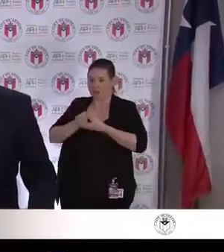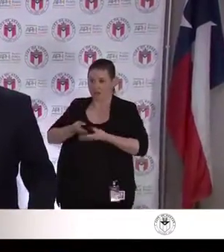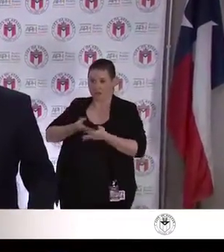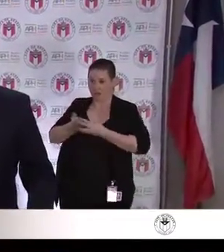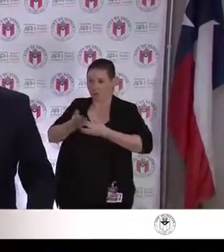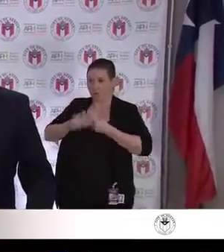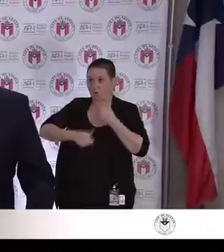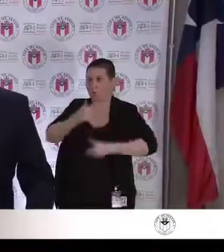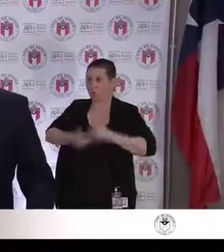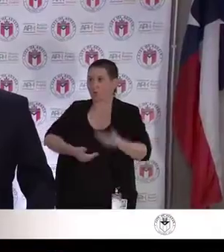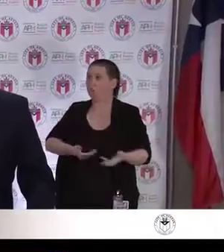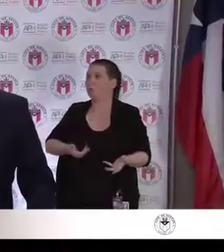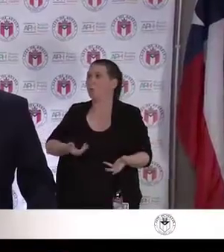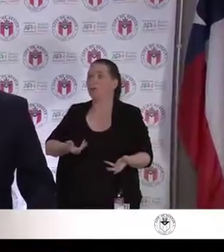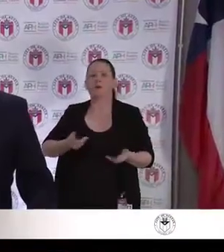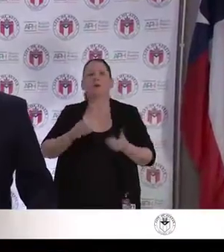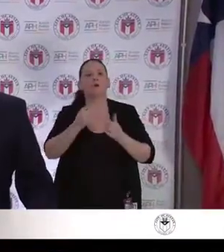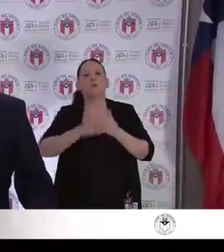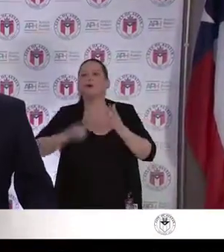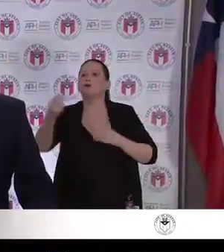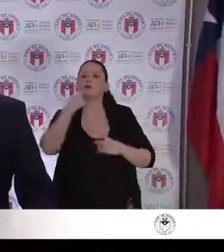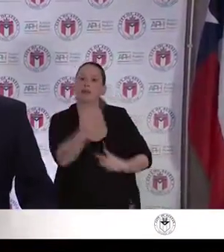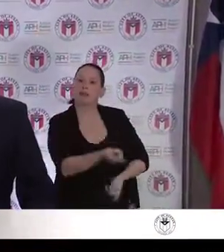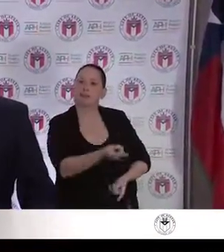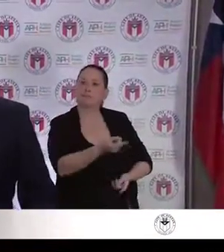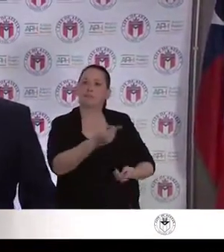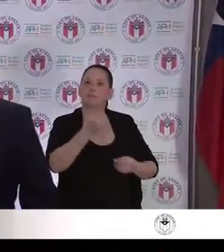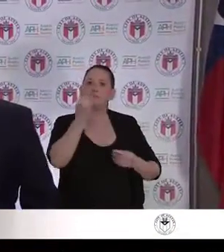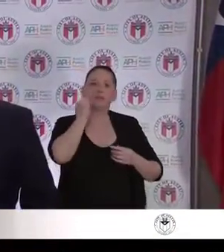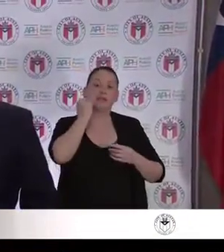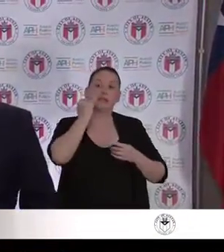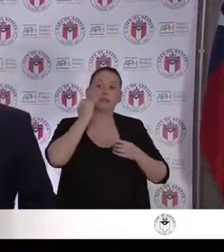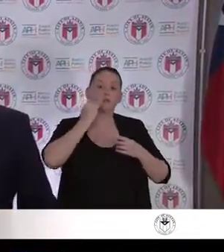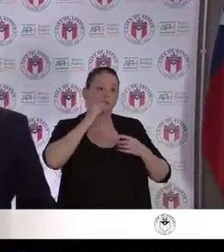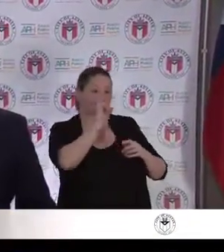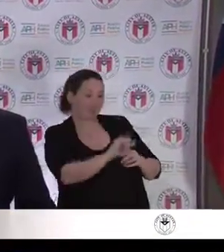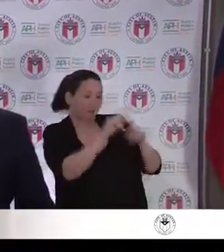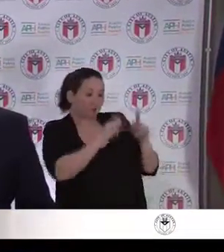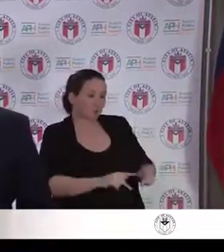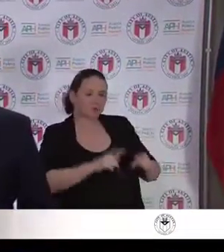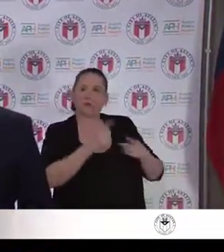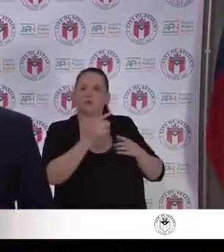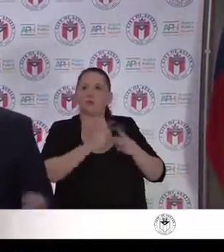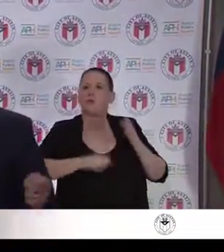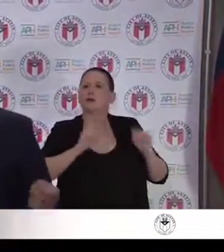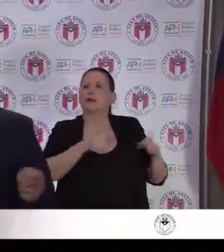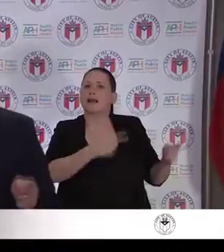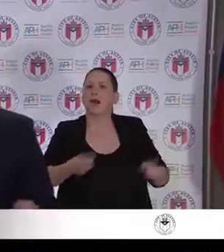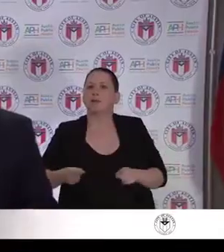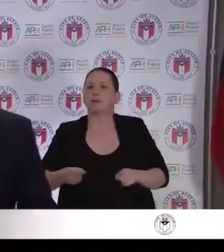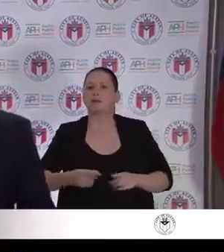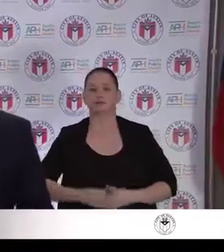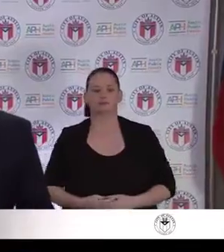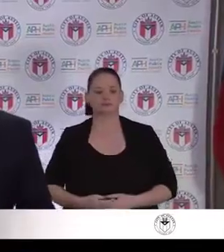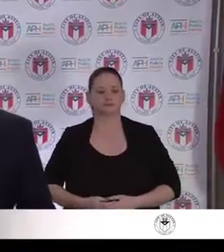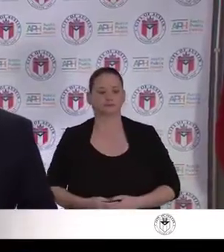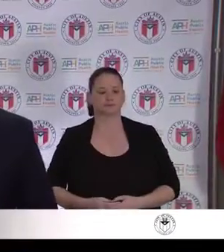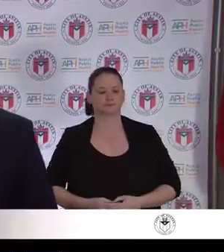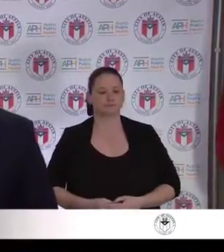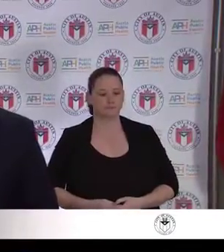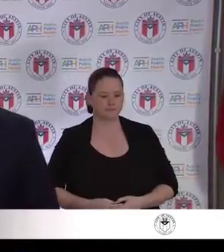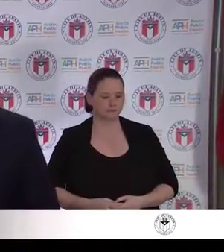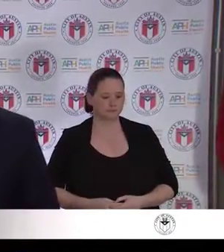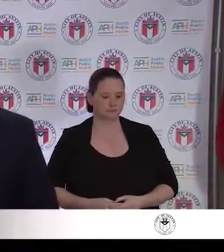this, what would you say to them? What are some things that can happen for that person? Well, I want them to know that